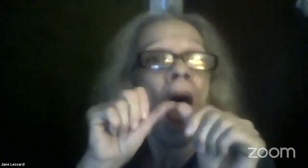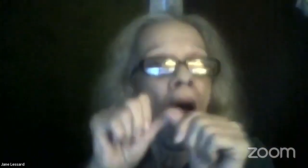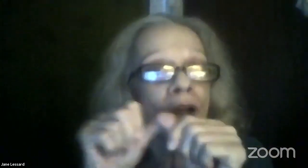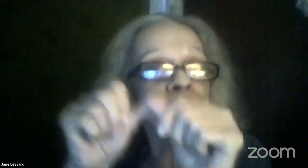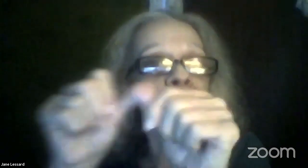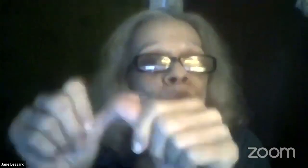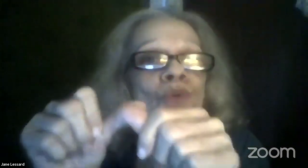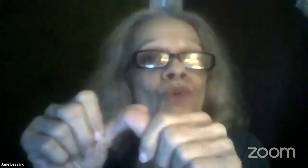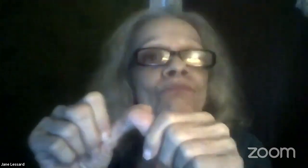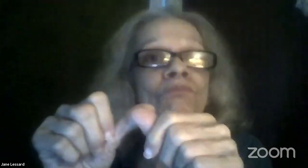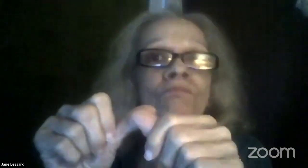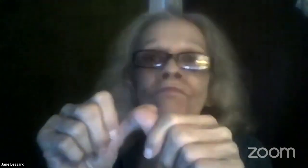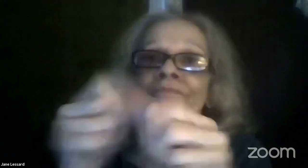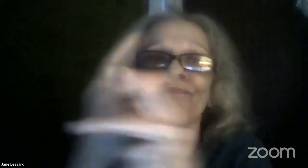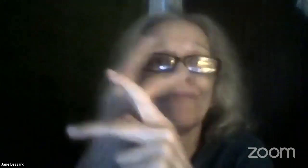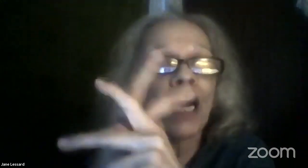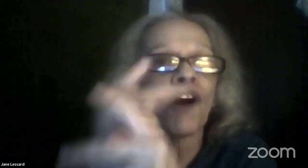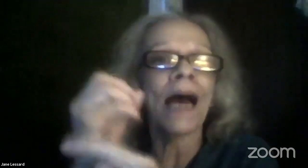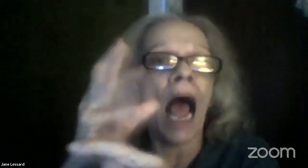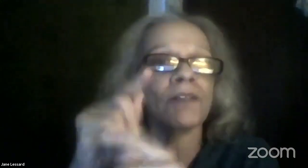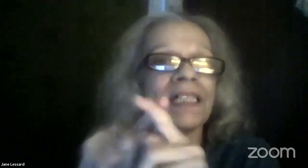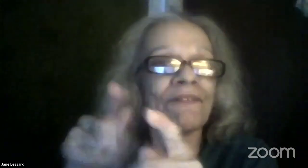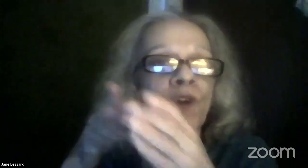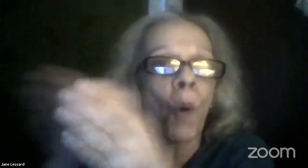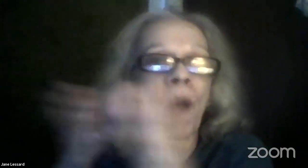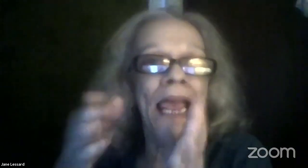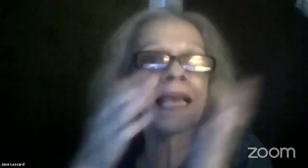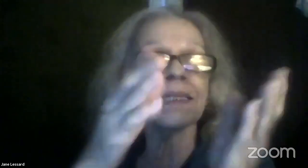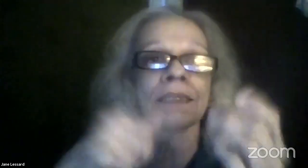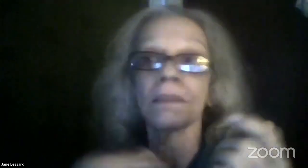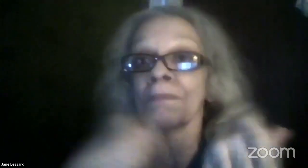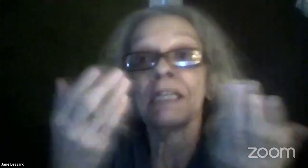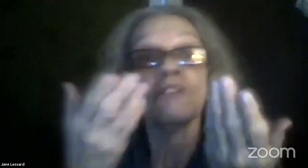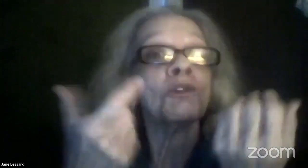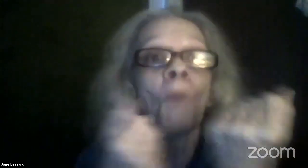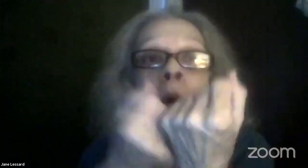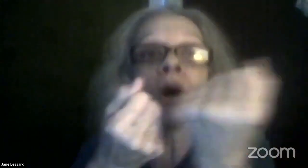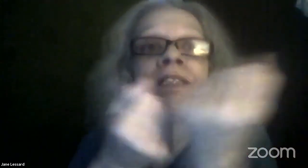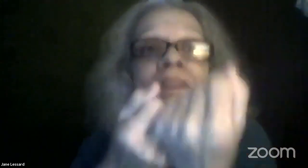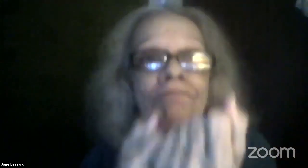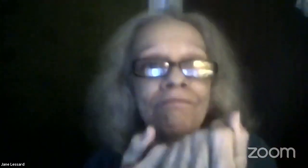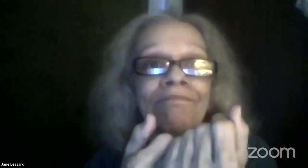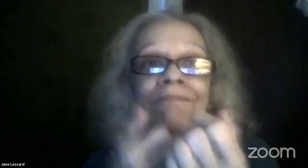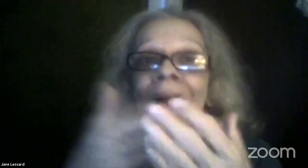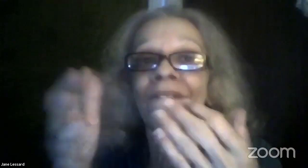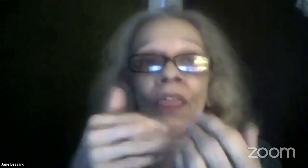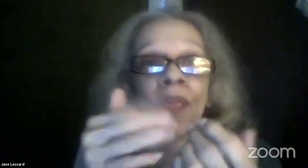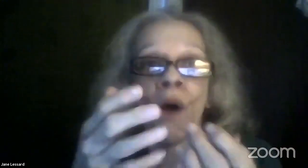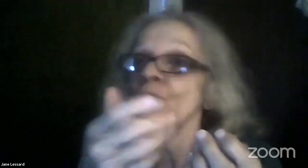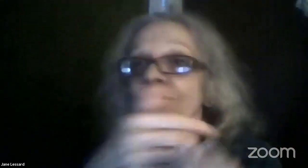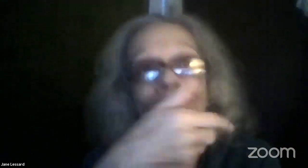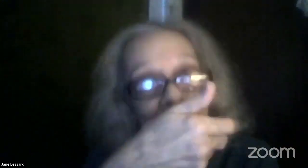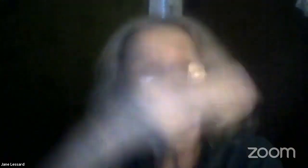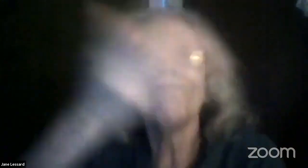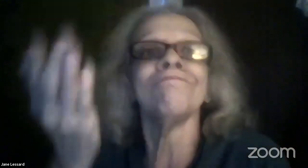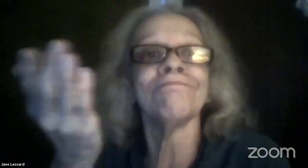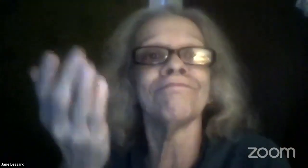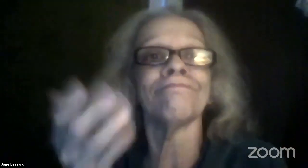up, keep going, stay positive, figure out those creative and different ways to provide